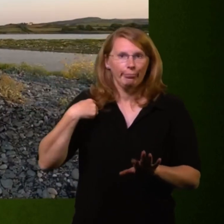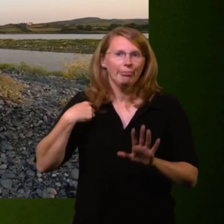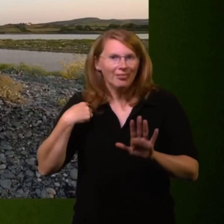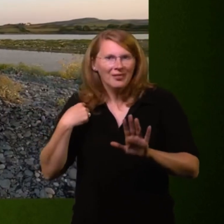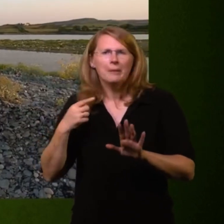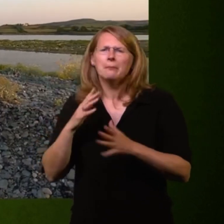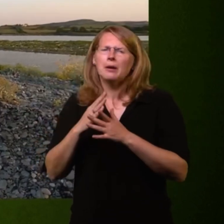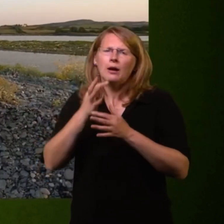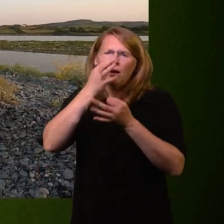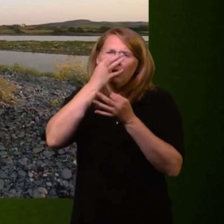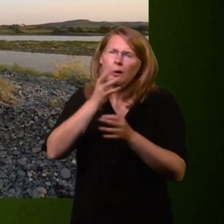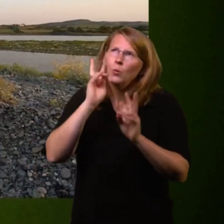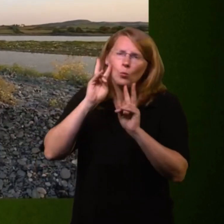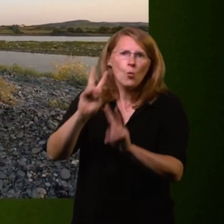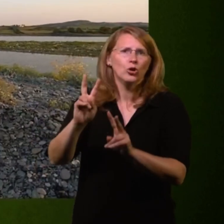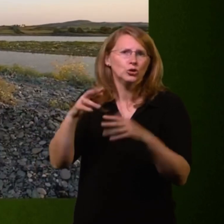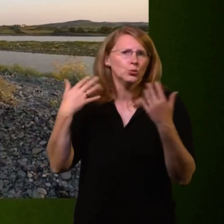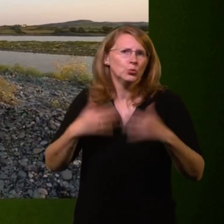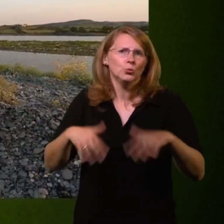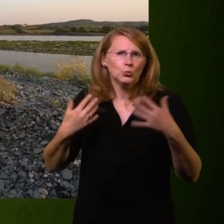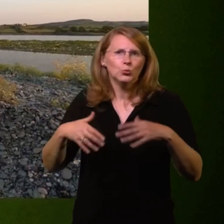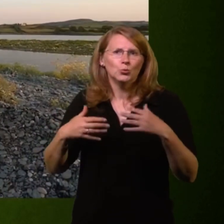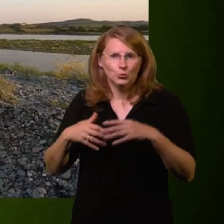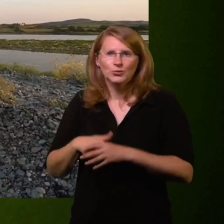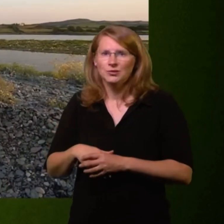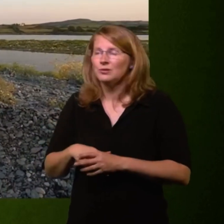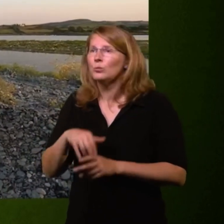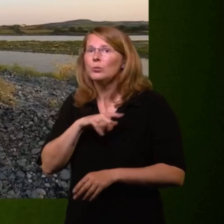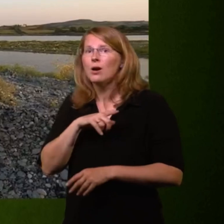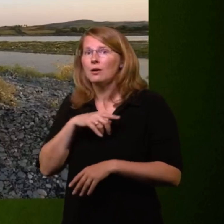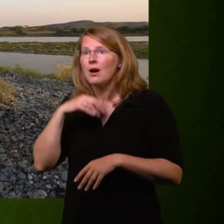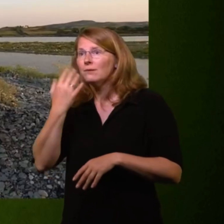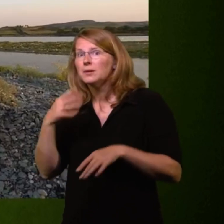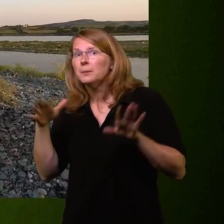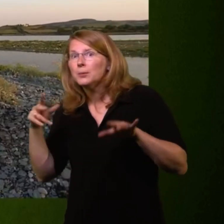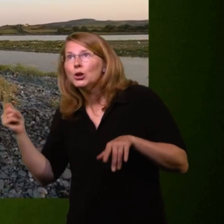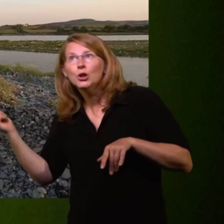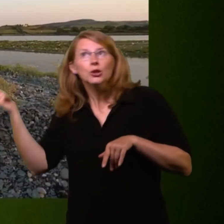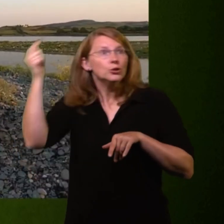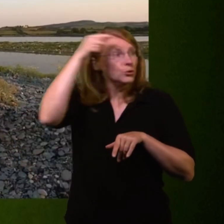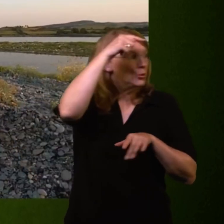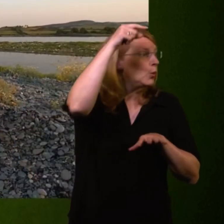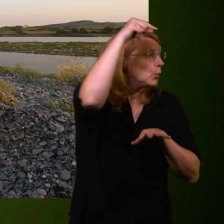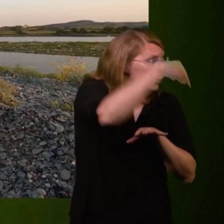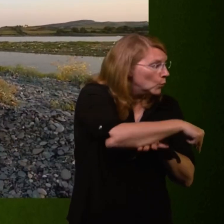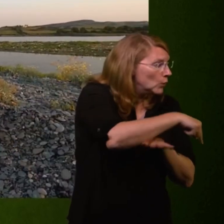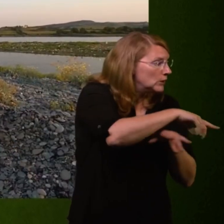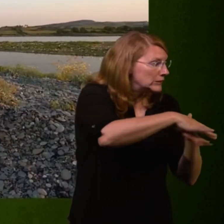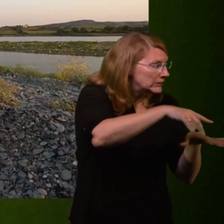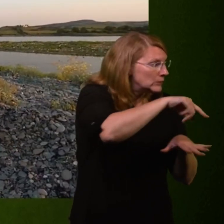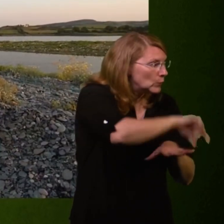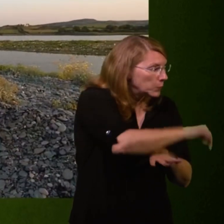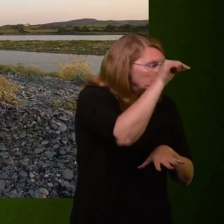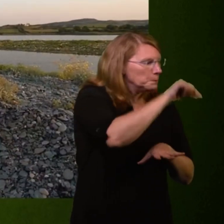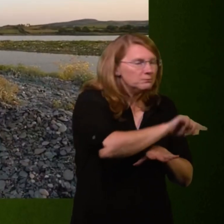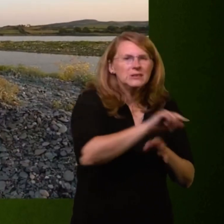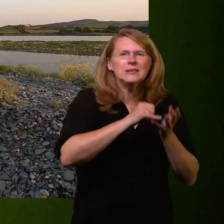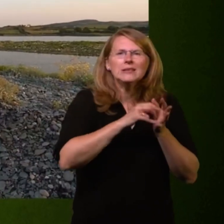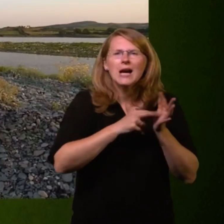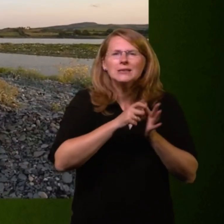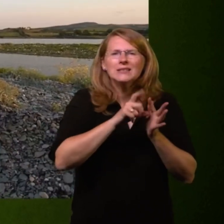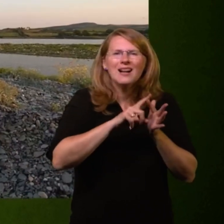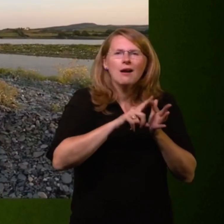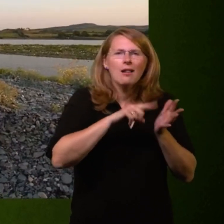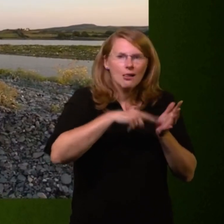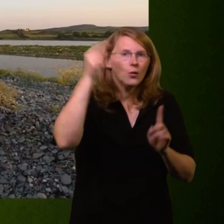We'll see these terns coming back each time with a single sand eel, or maybe other species as well, in their beaks.